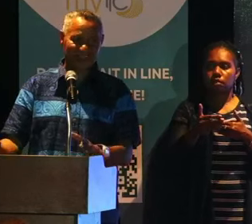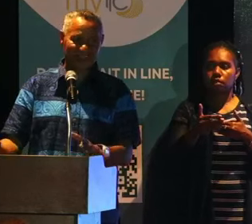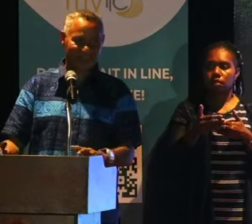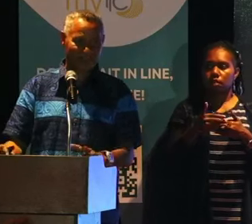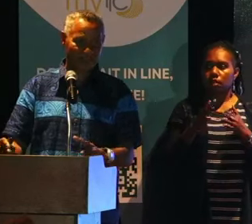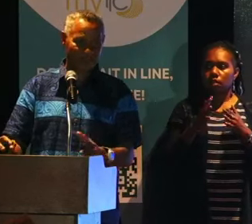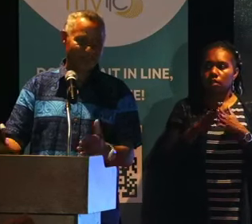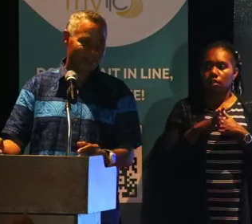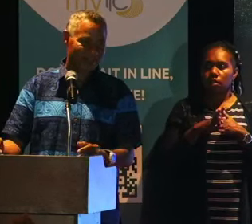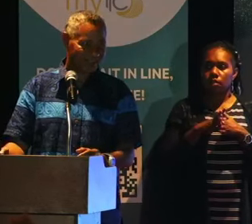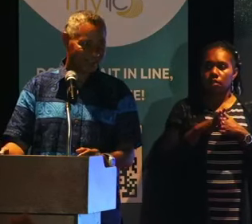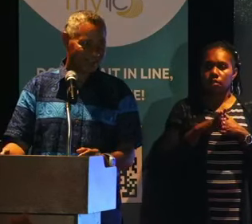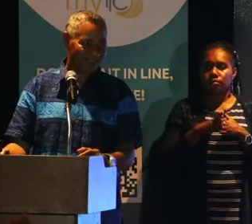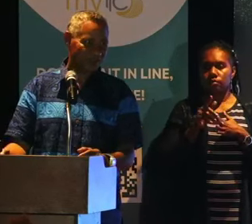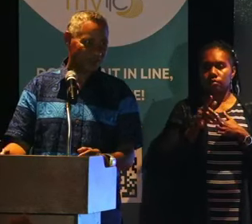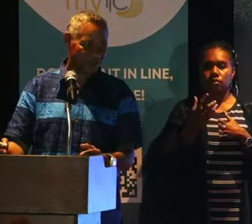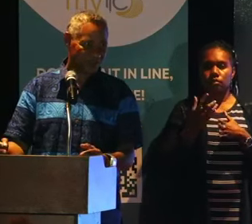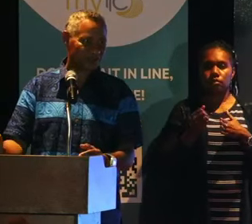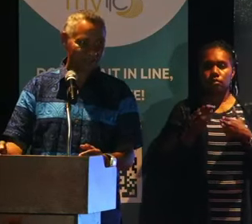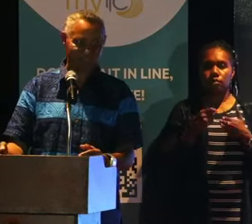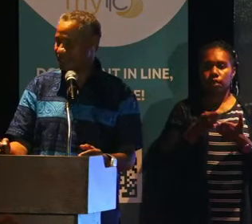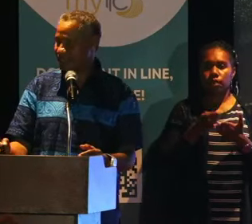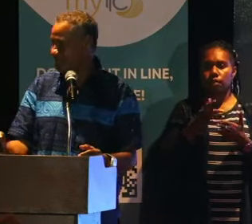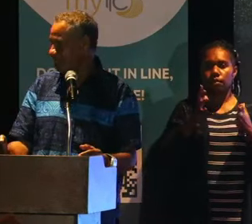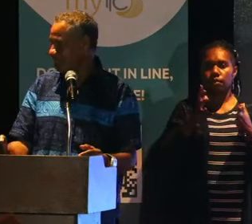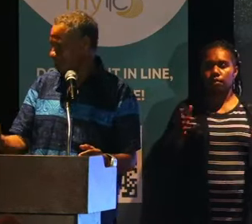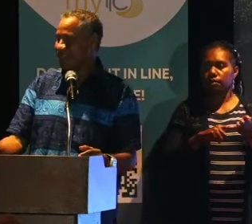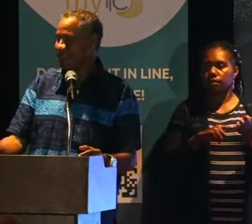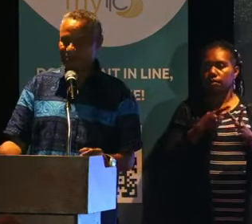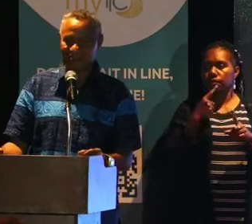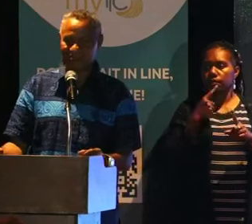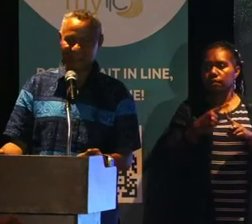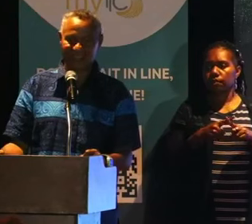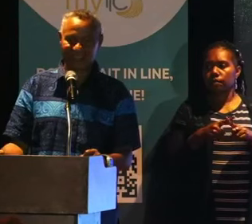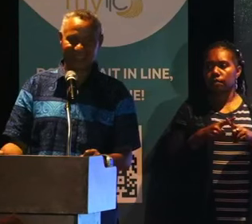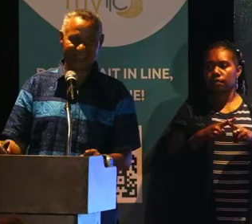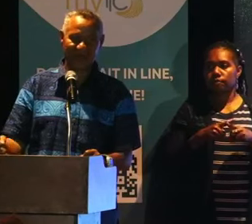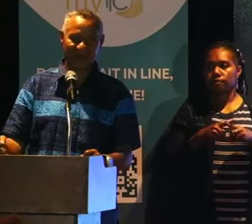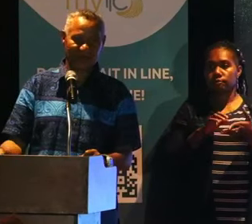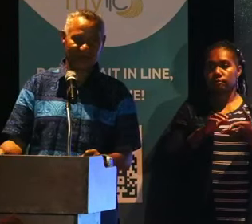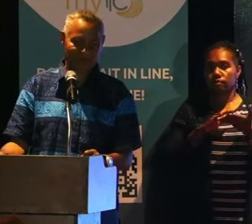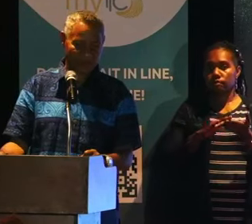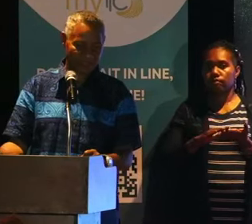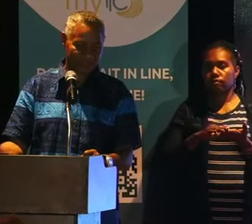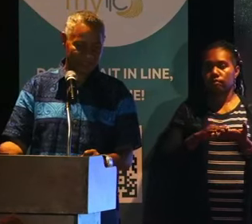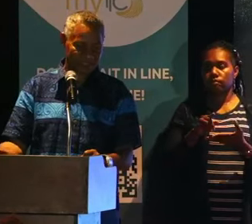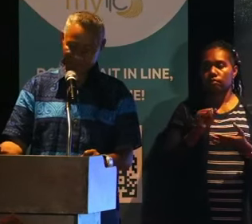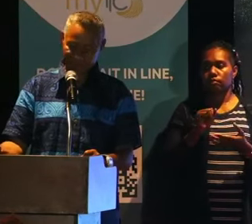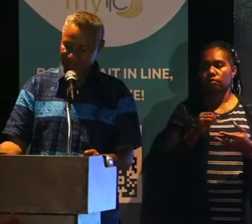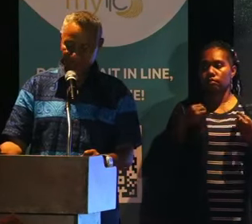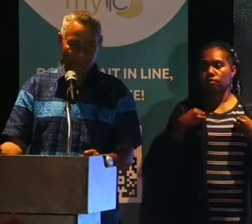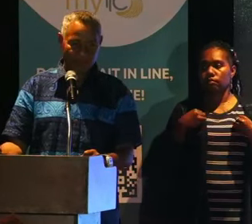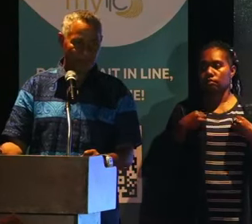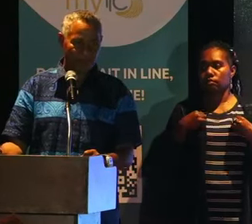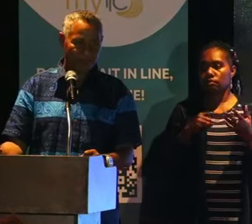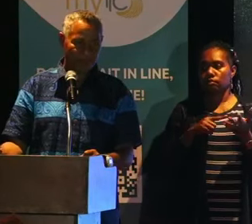IRS or some. They can give you some instruction on business tax payment.